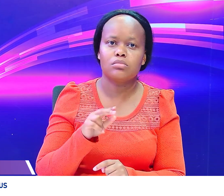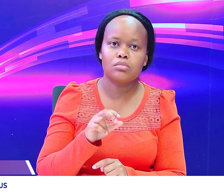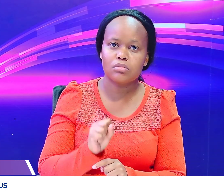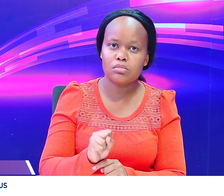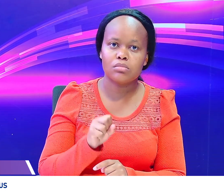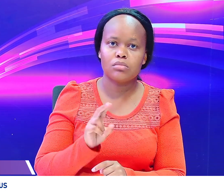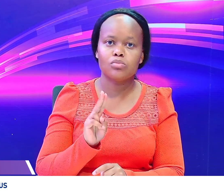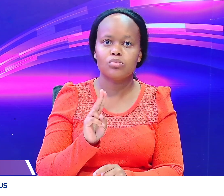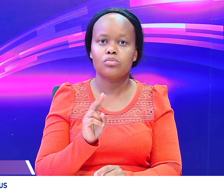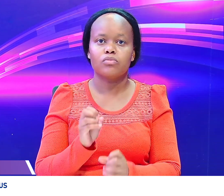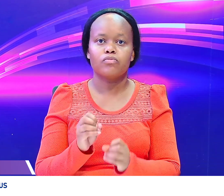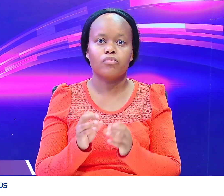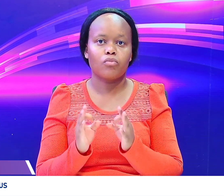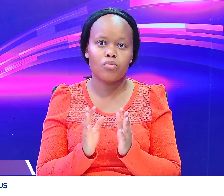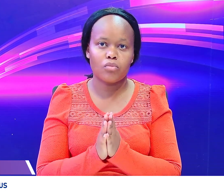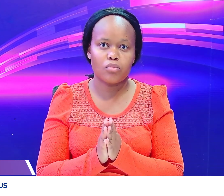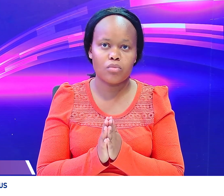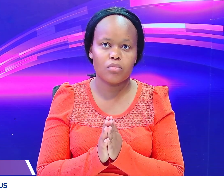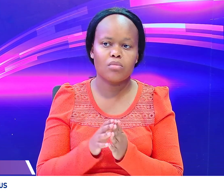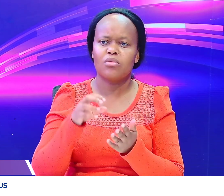Musiemi is accused of killing a GSU officer.